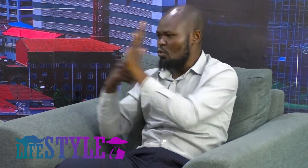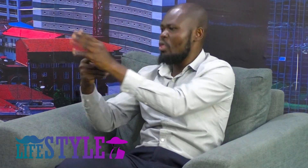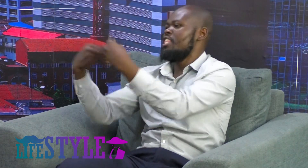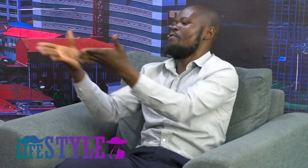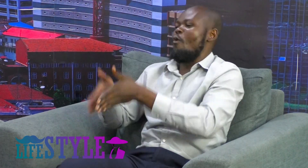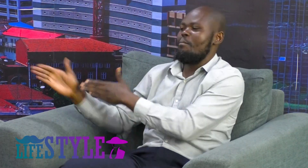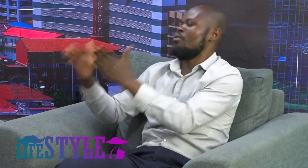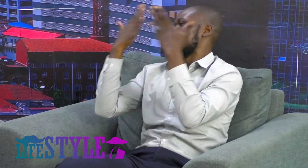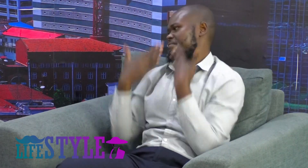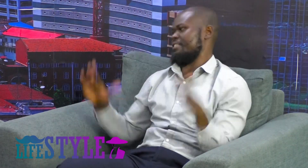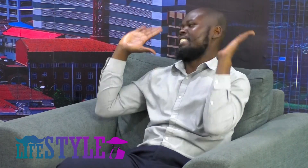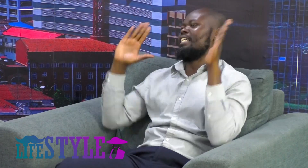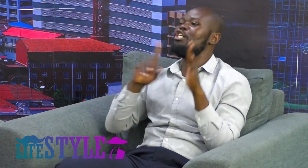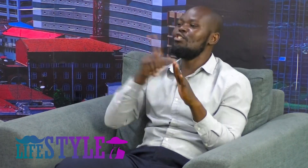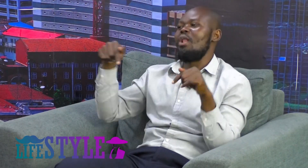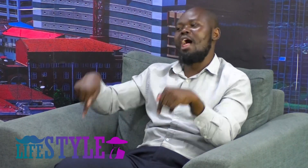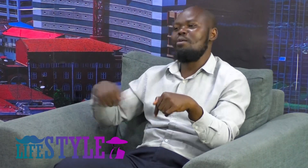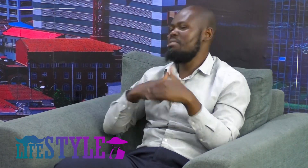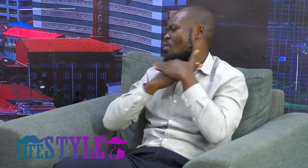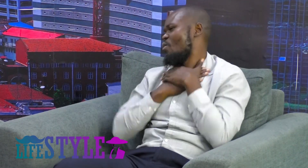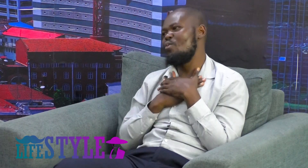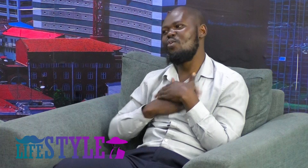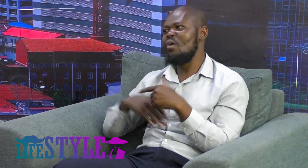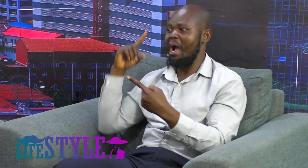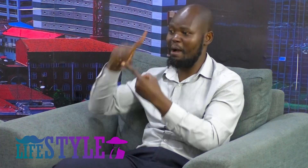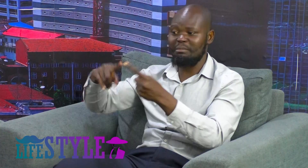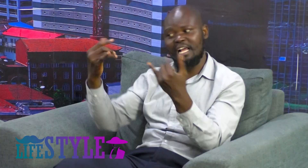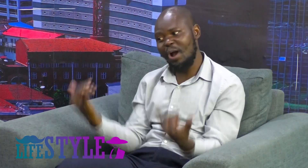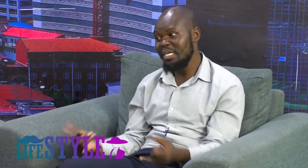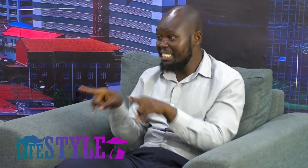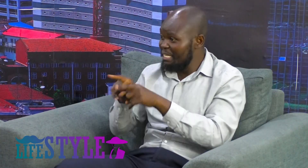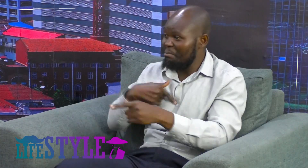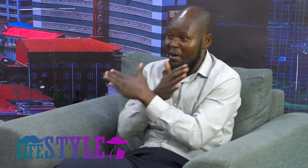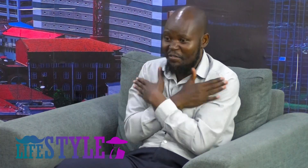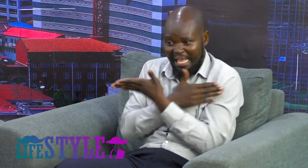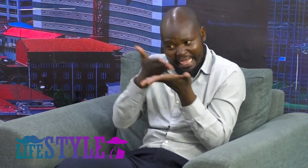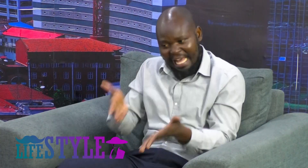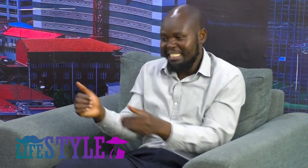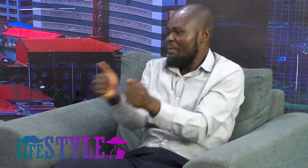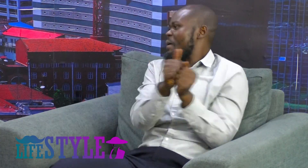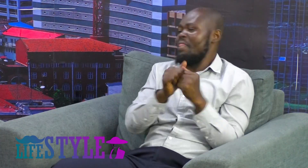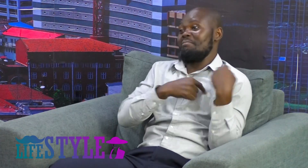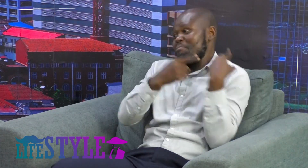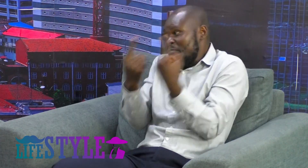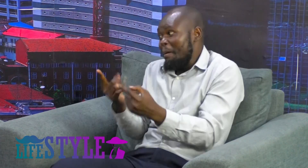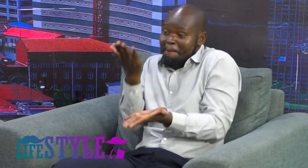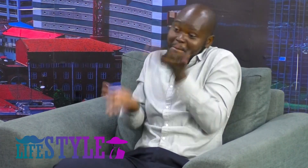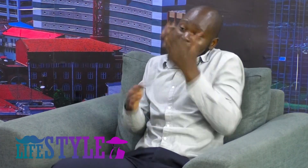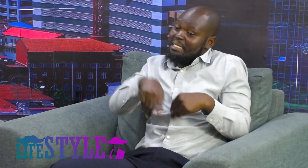the two of us as well. So, and this gave us an opportunity, and now I'm even relaxed. Up to now, we also have another